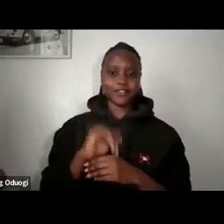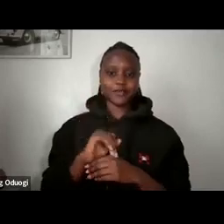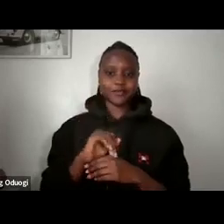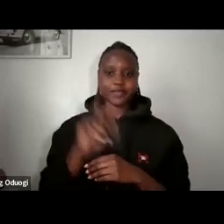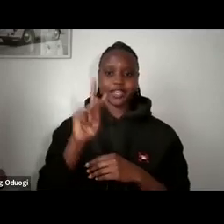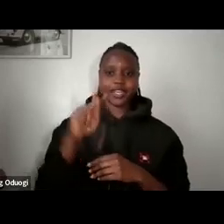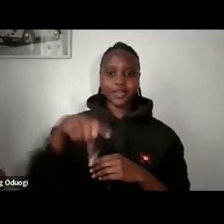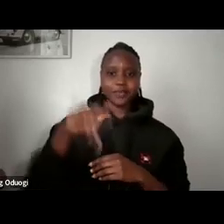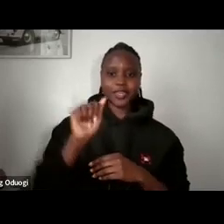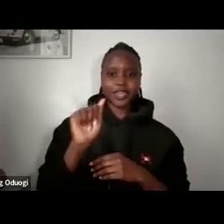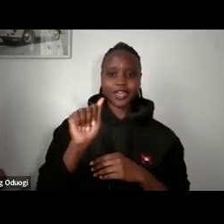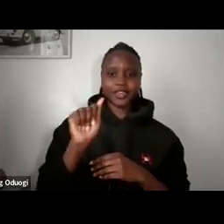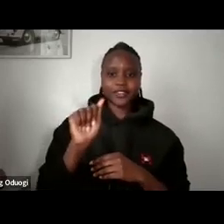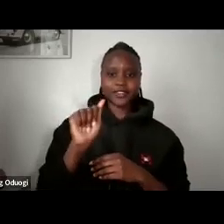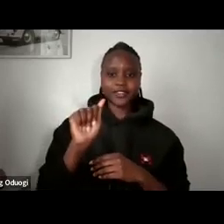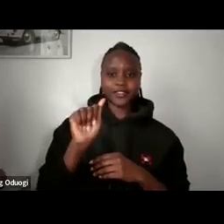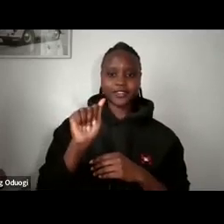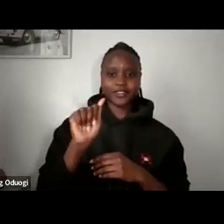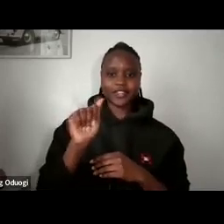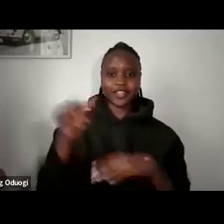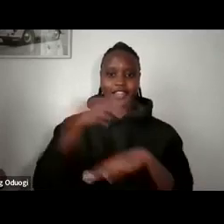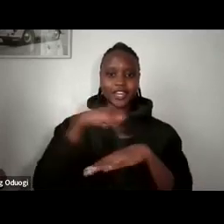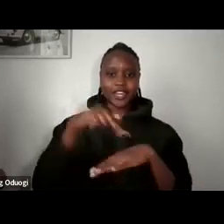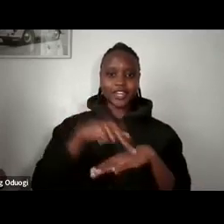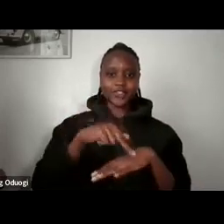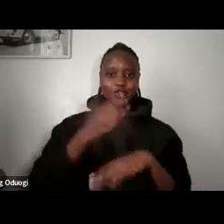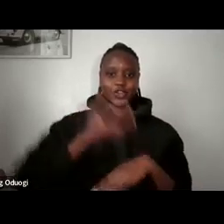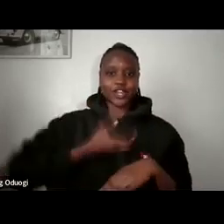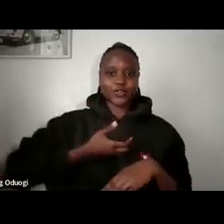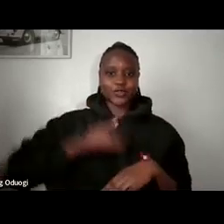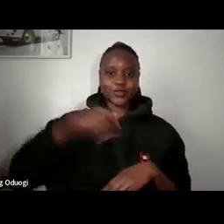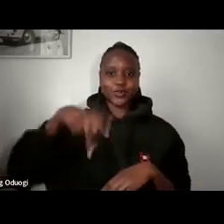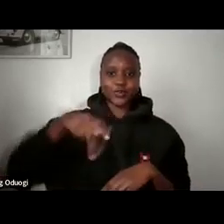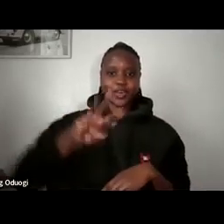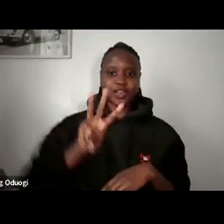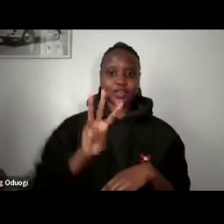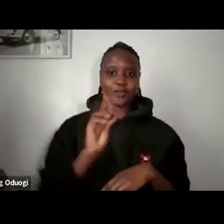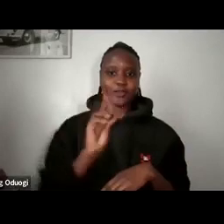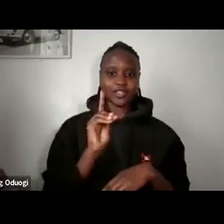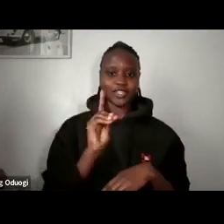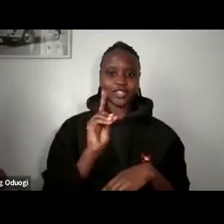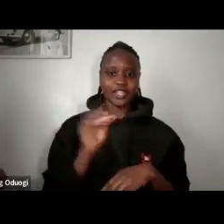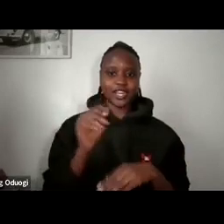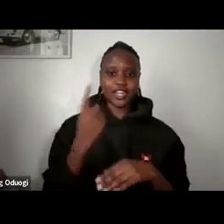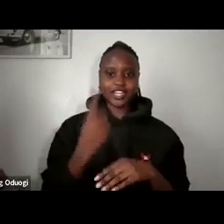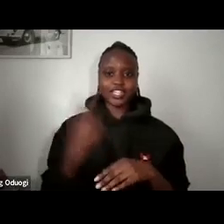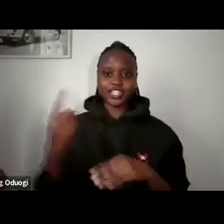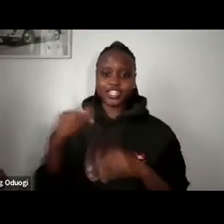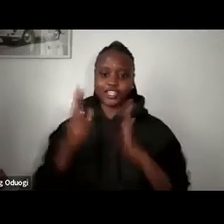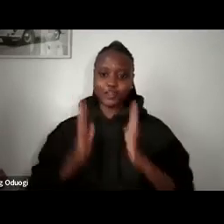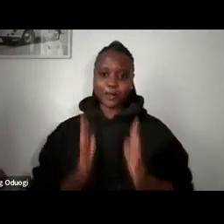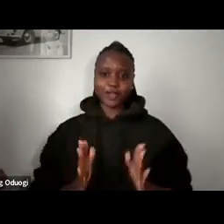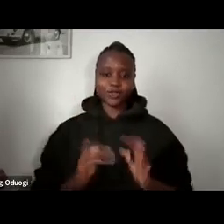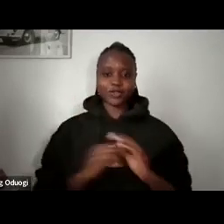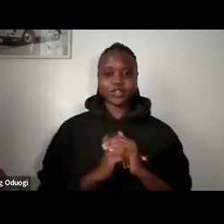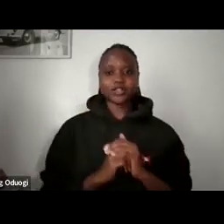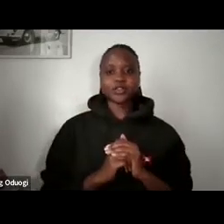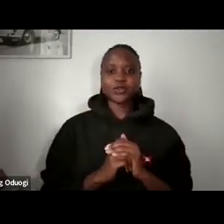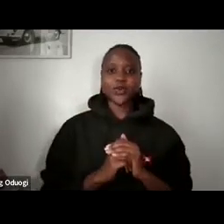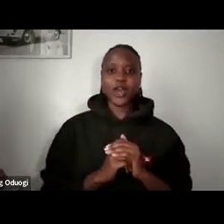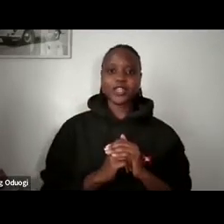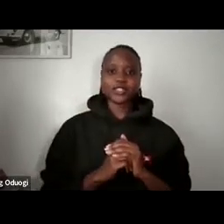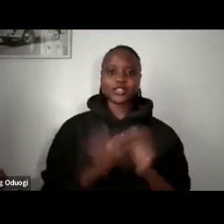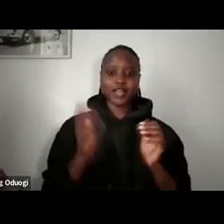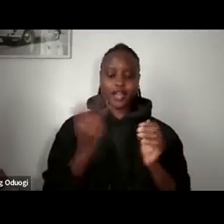KPL, the National Council for Persons with Disabilities, and every other person who has worked with us in the